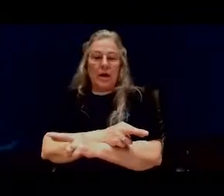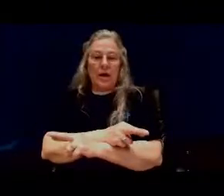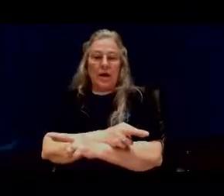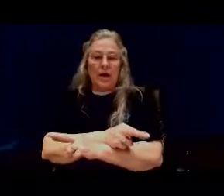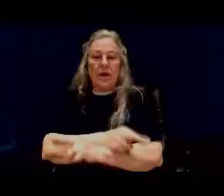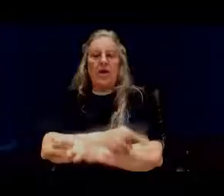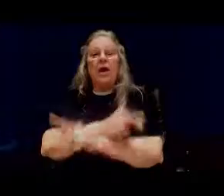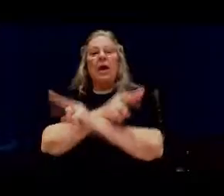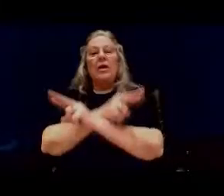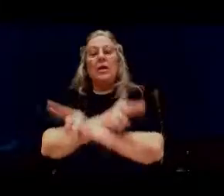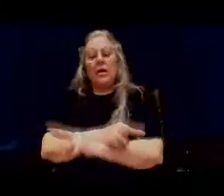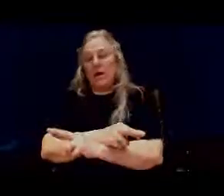Leaning,